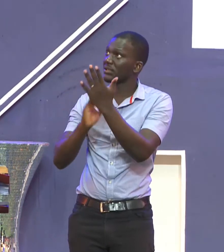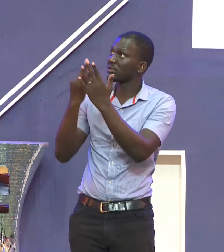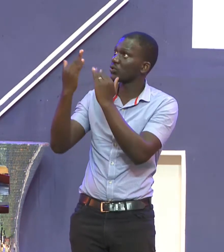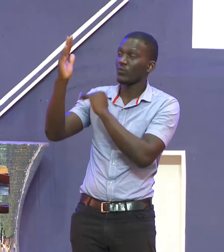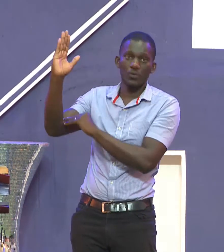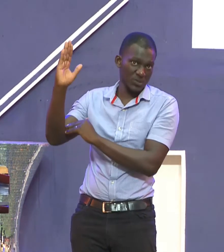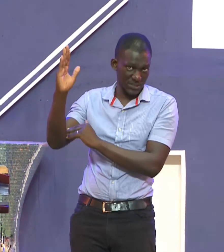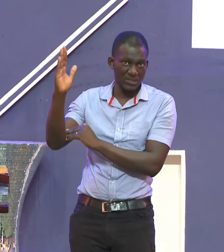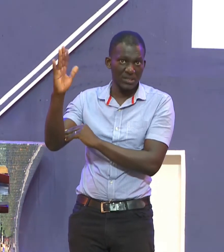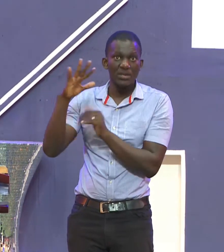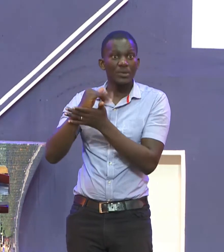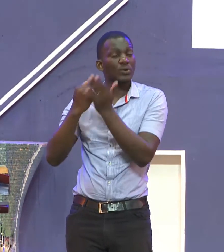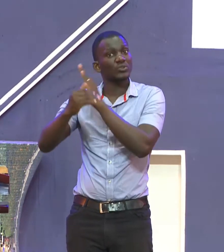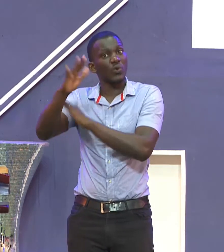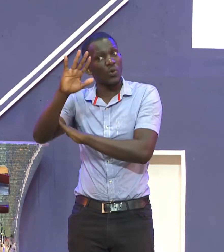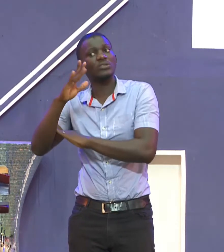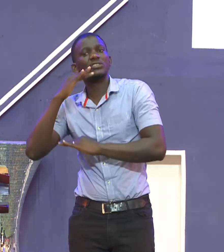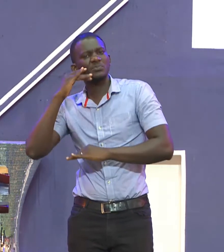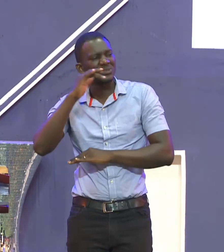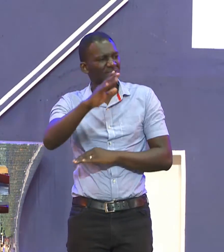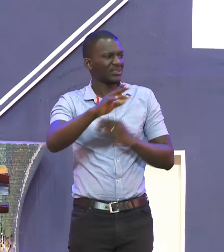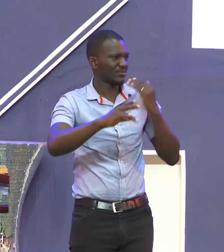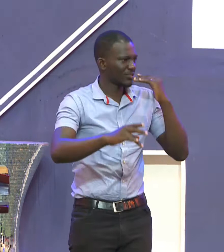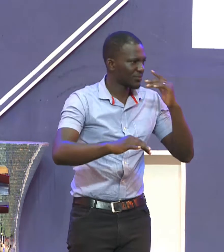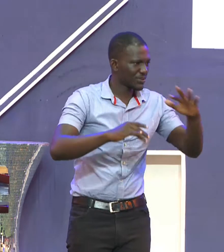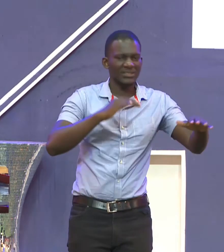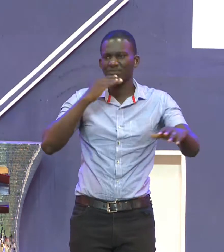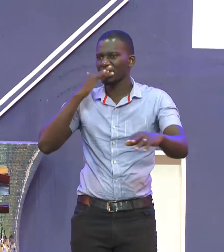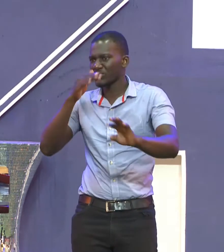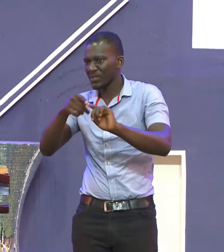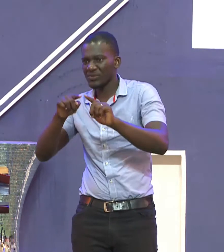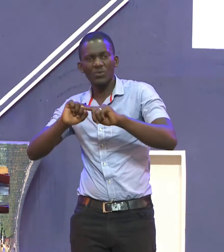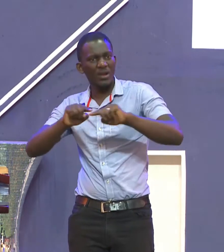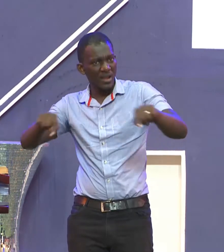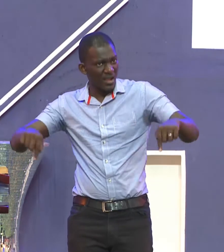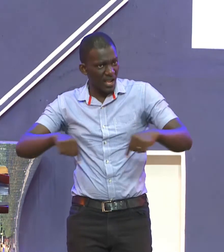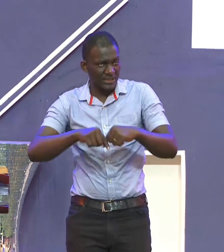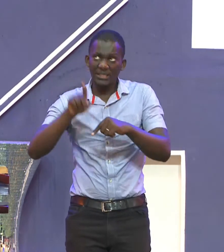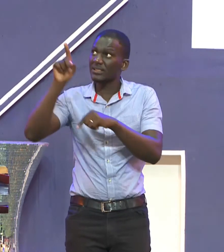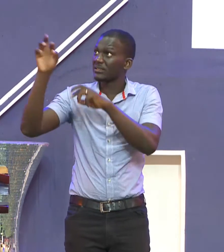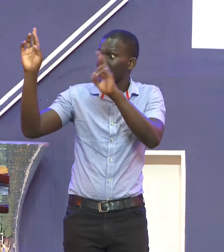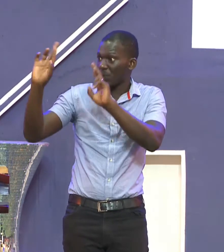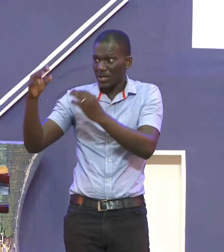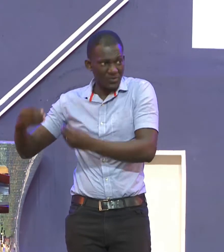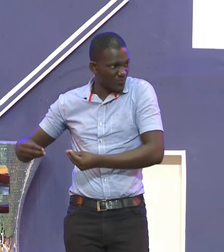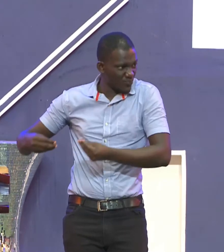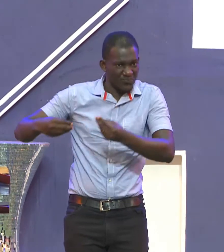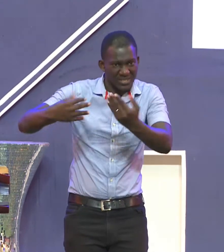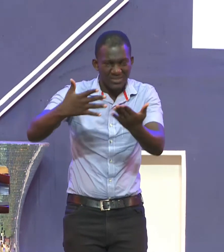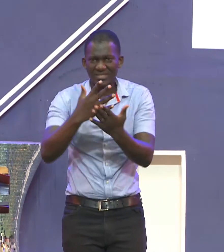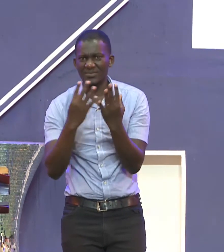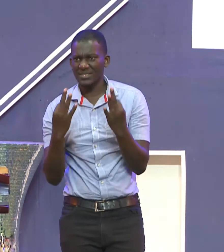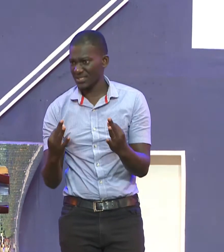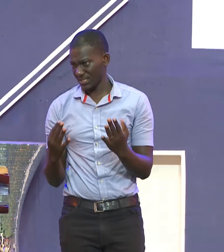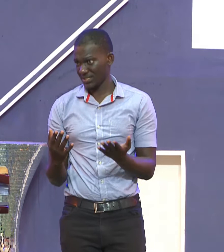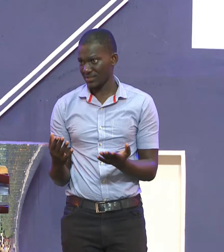the presence of God, because the Lord speaks to us, and because he's ready to give us